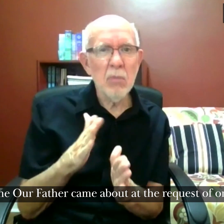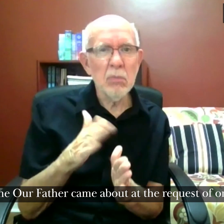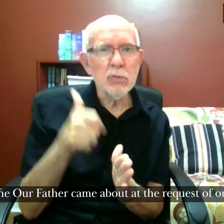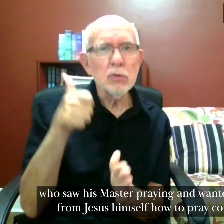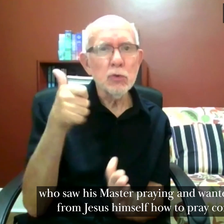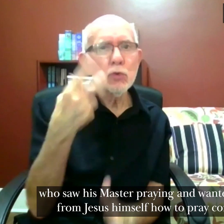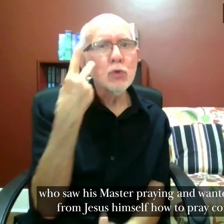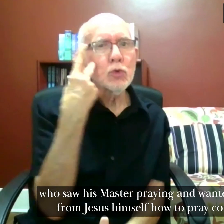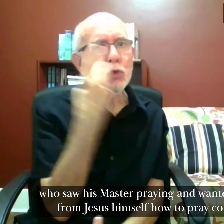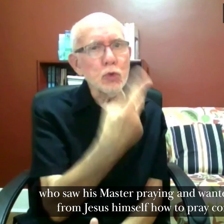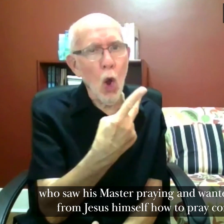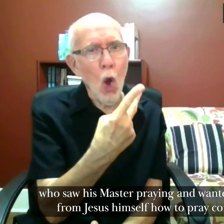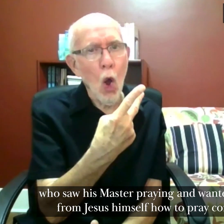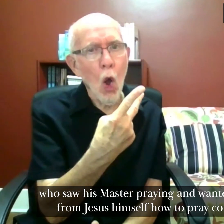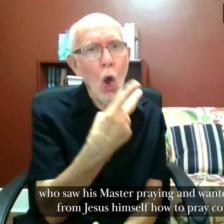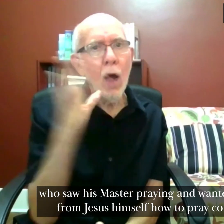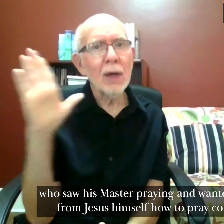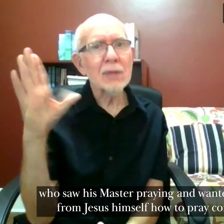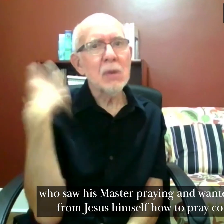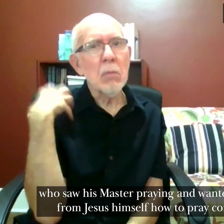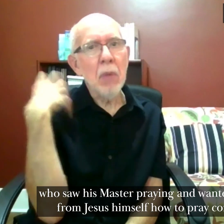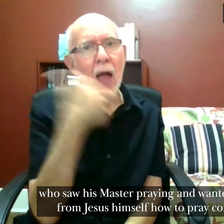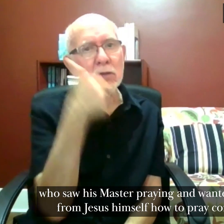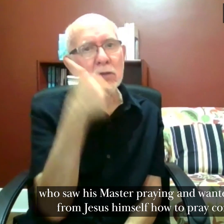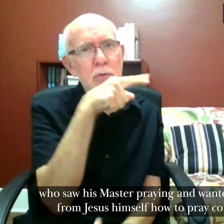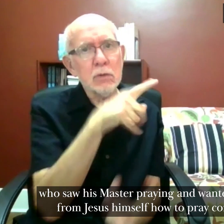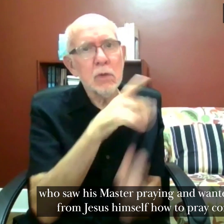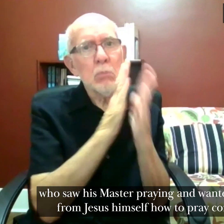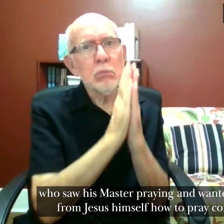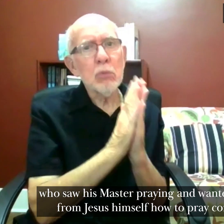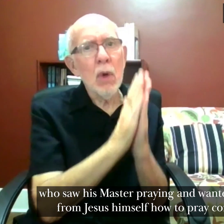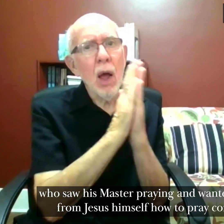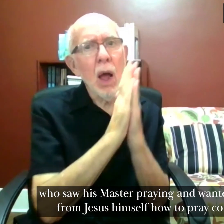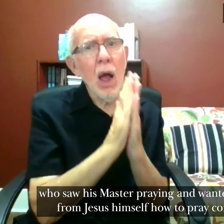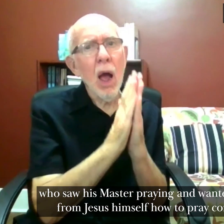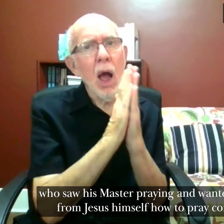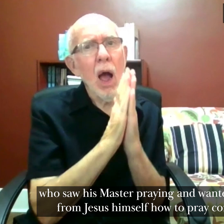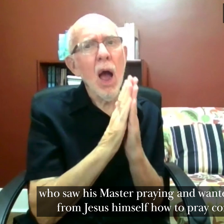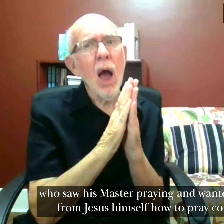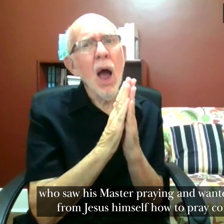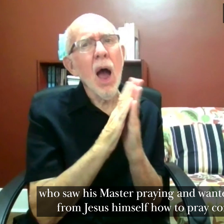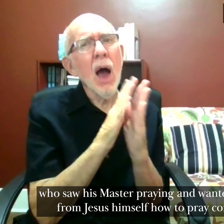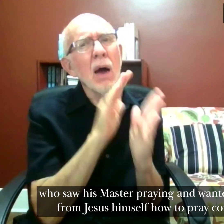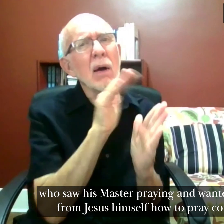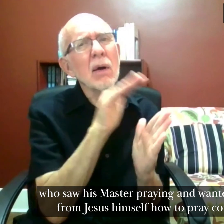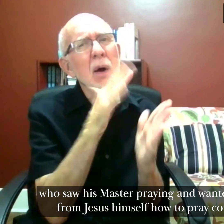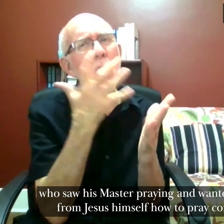Who saw his master praying and wanted to learn from Jesus himself how to pray correctly.